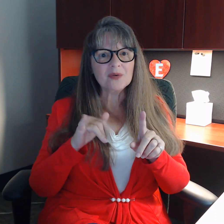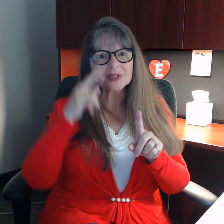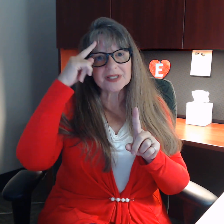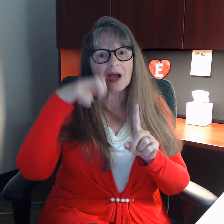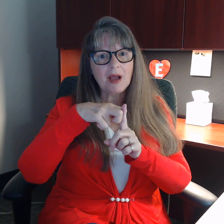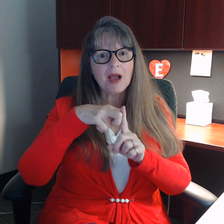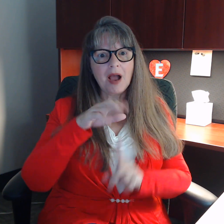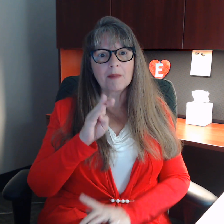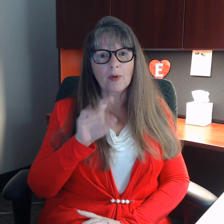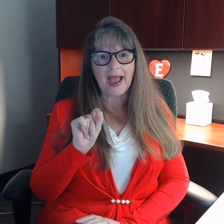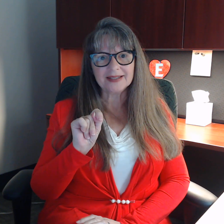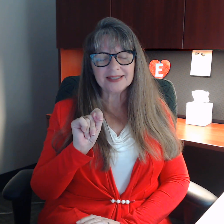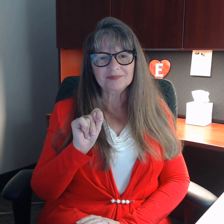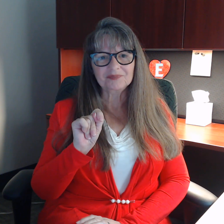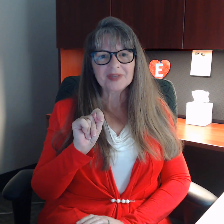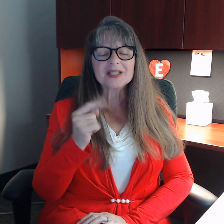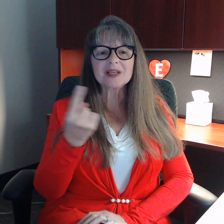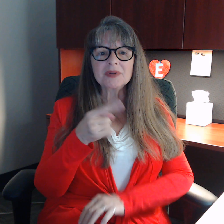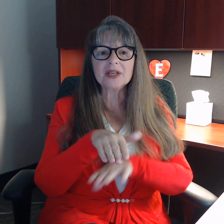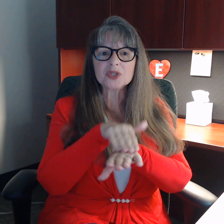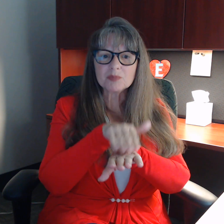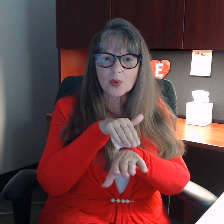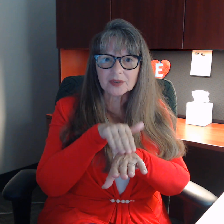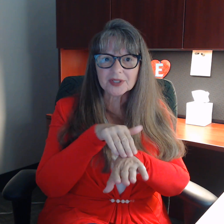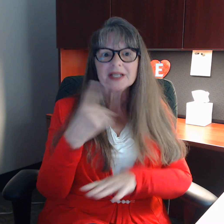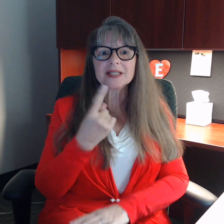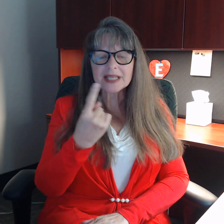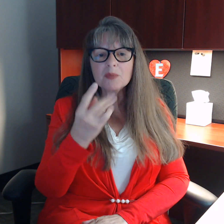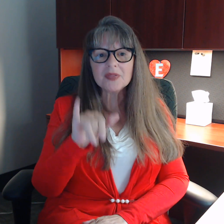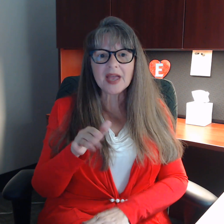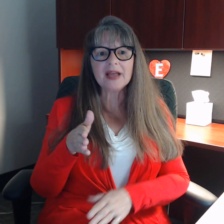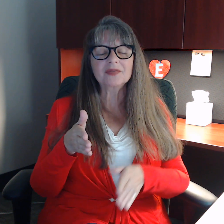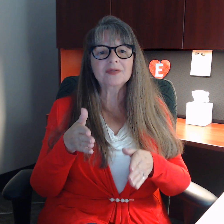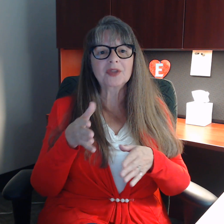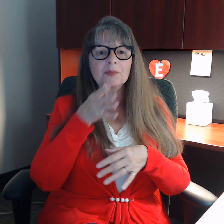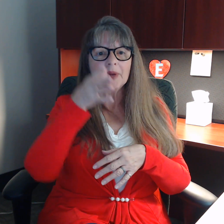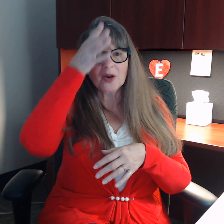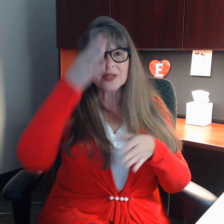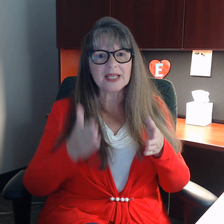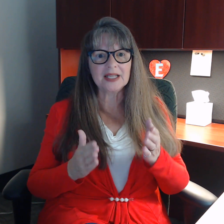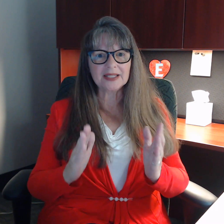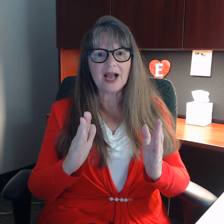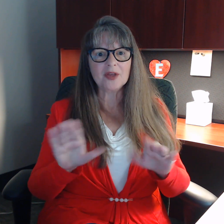was a brat, someone that's spoiled, someone that their parents allow them to